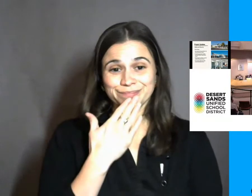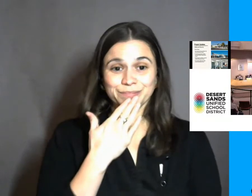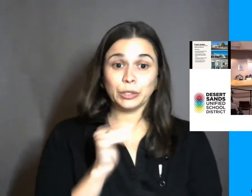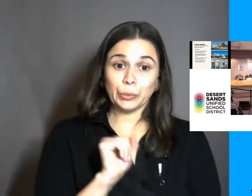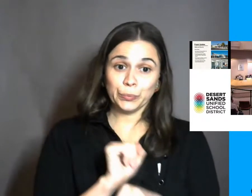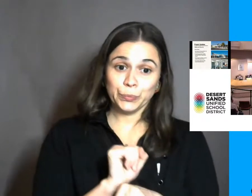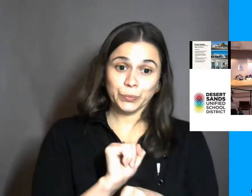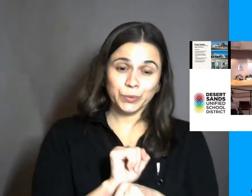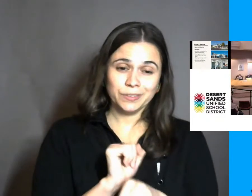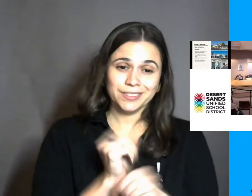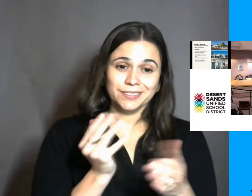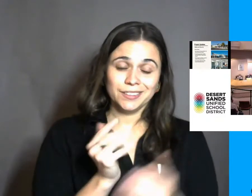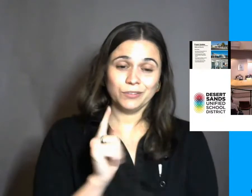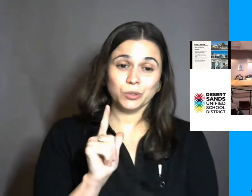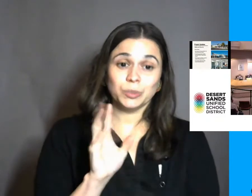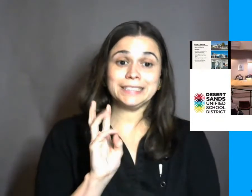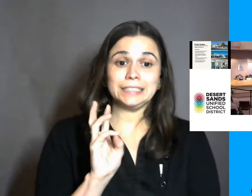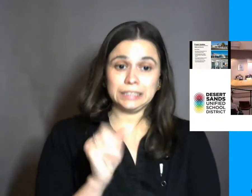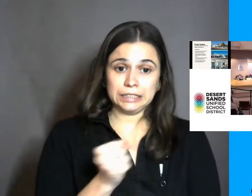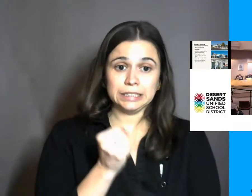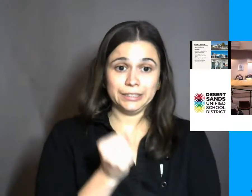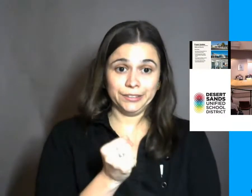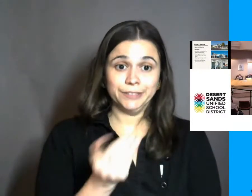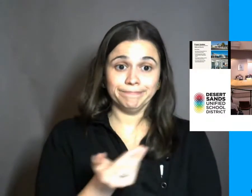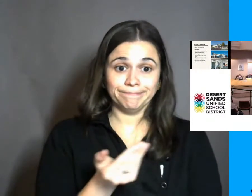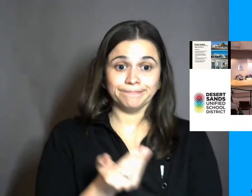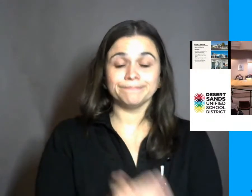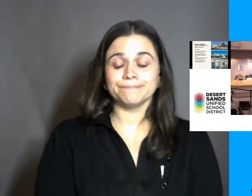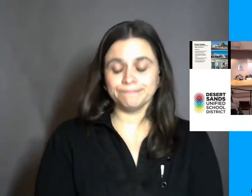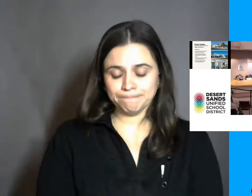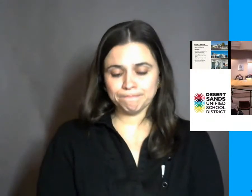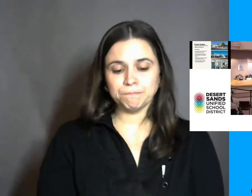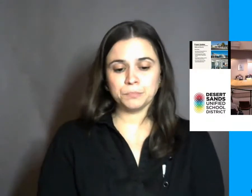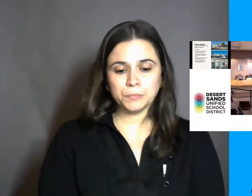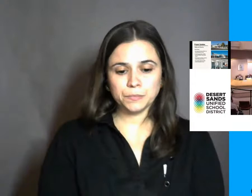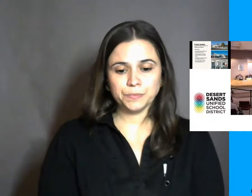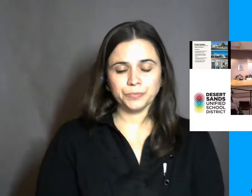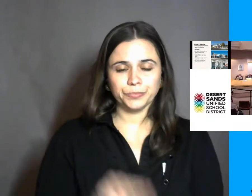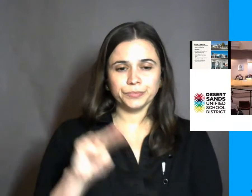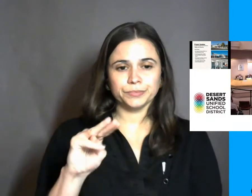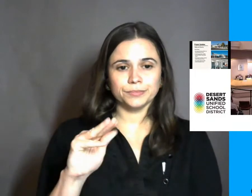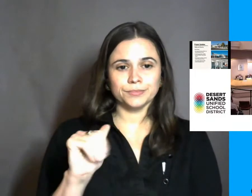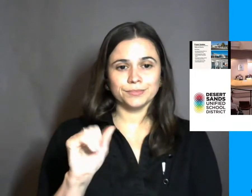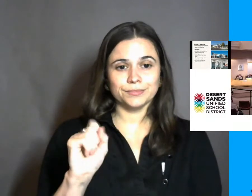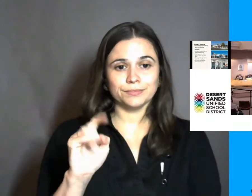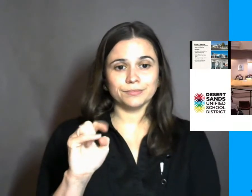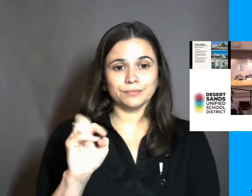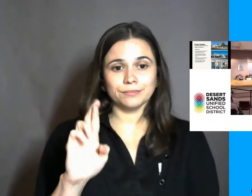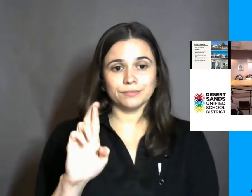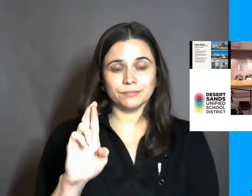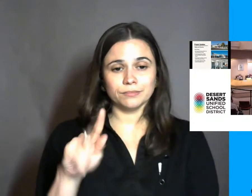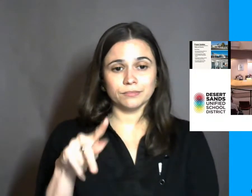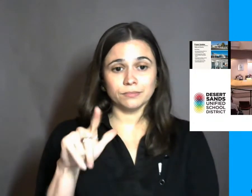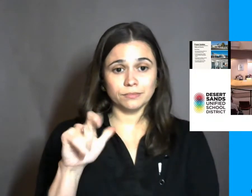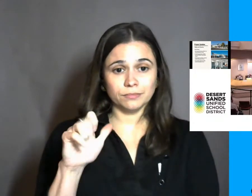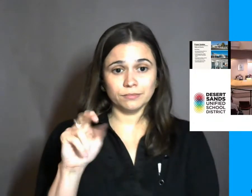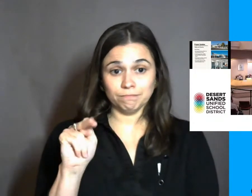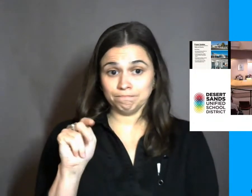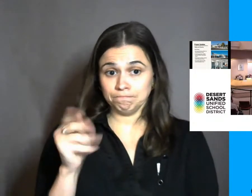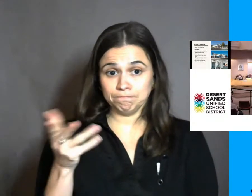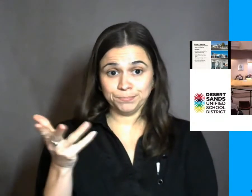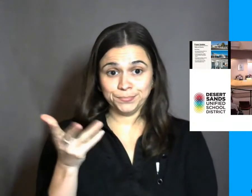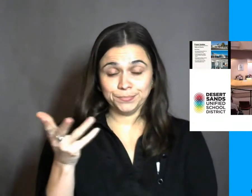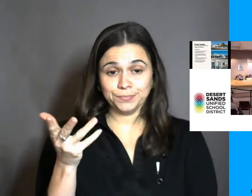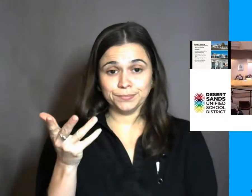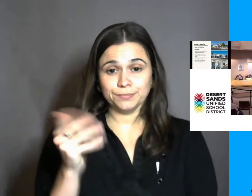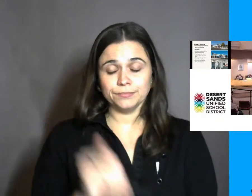very proud of that and that history. One of the things that a master plan is about, though, is it's not a design. And so I don't want, as I show